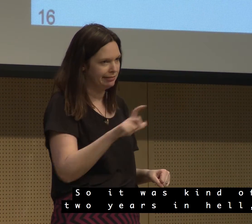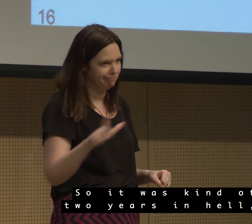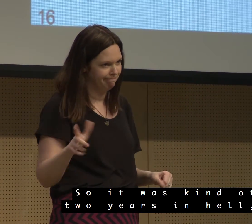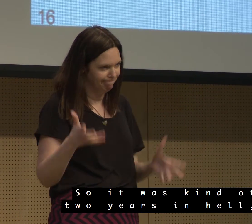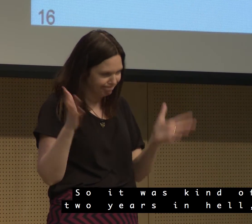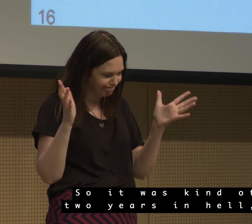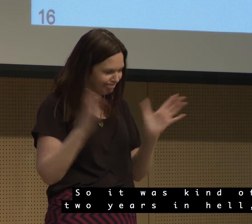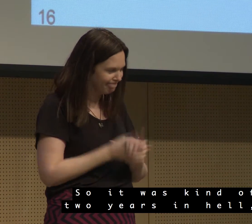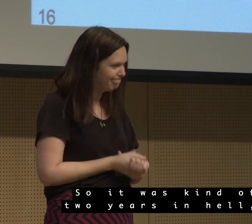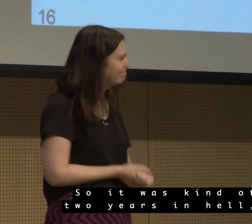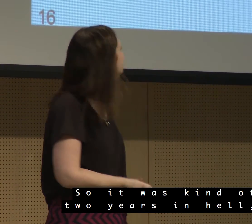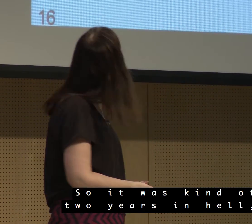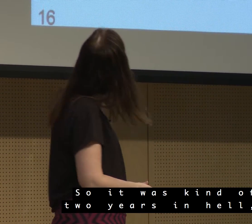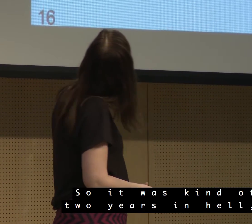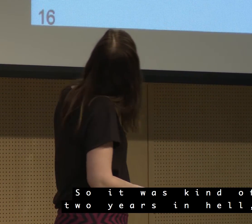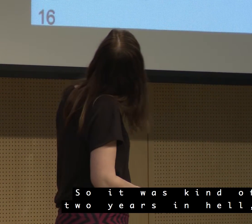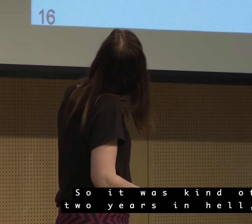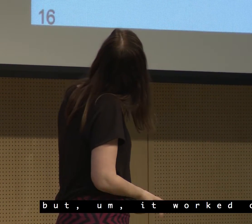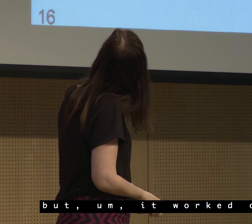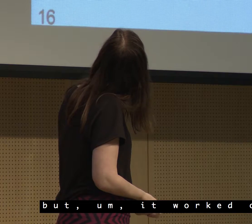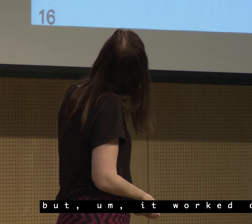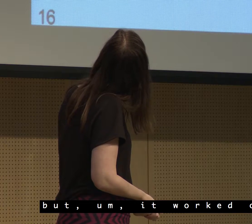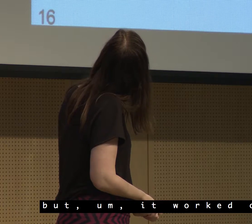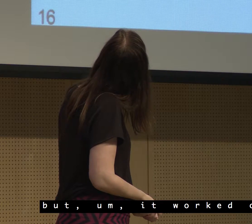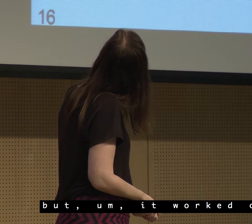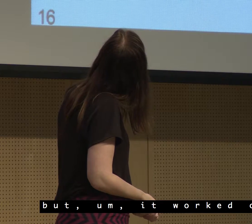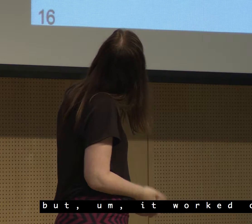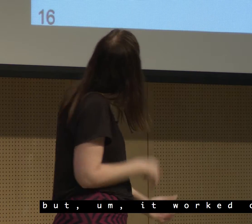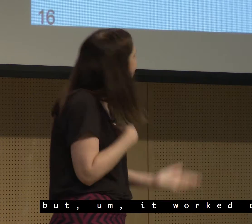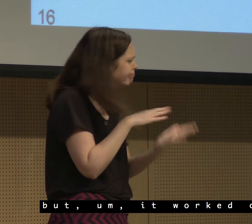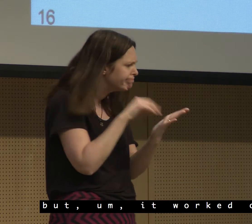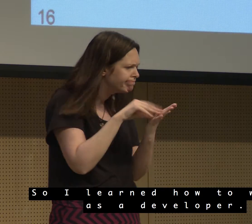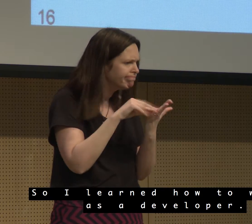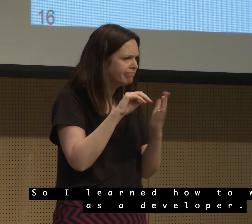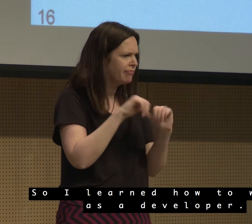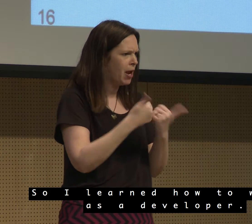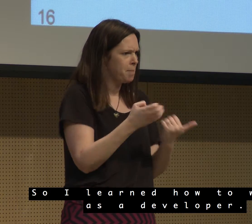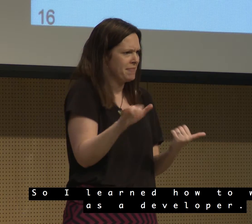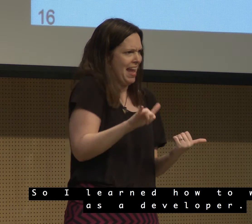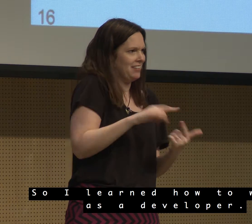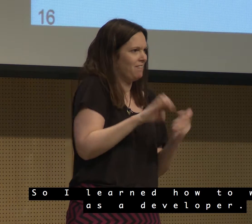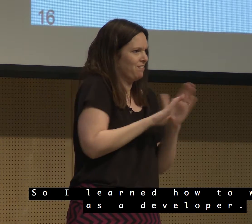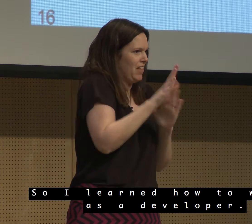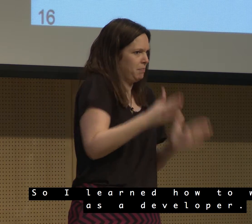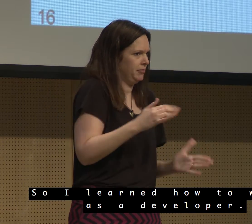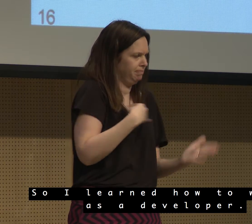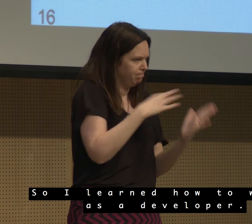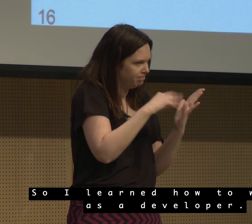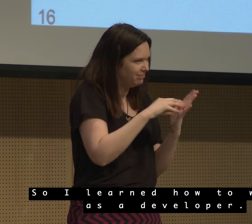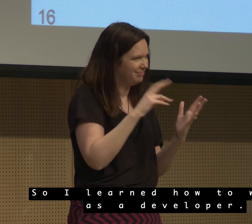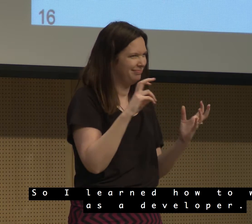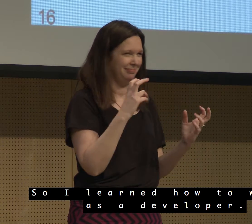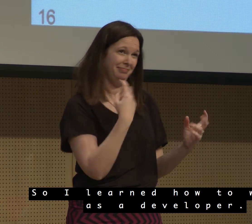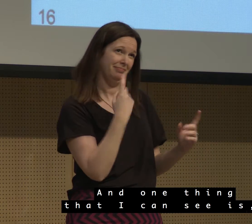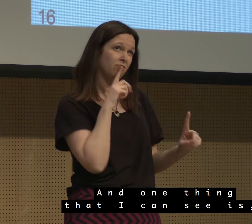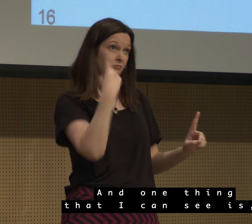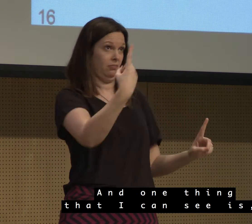was kind of 2 years in hell, but it worked out. So I learned how to work as a developer.